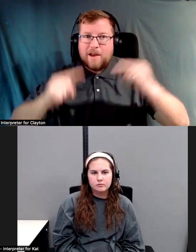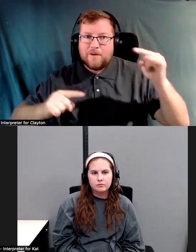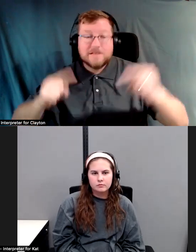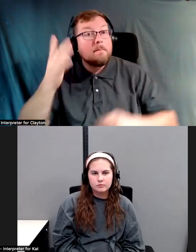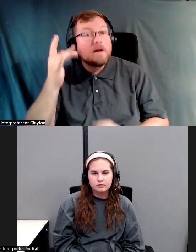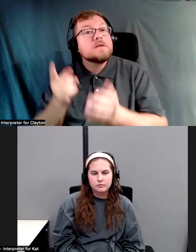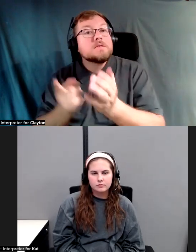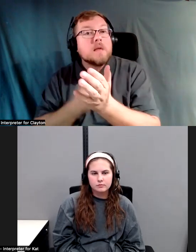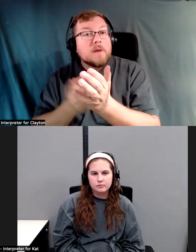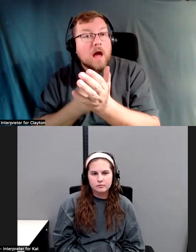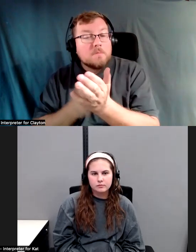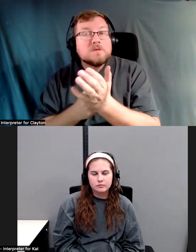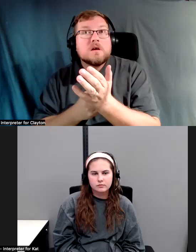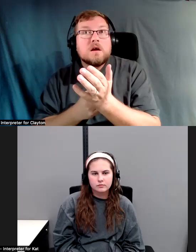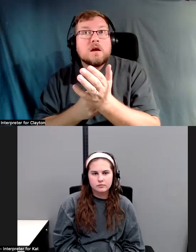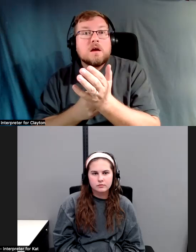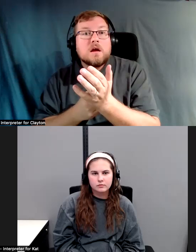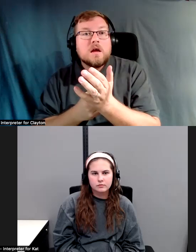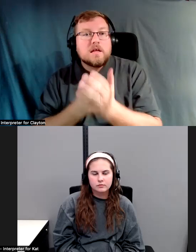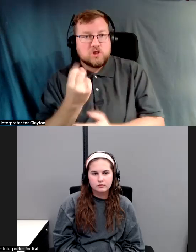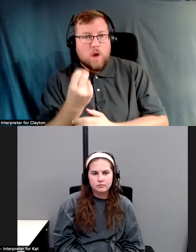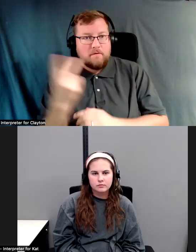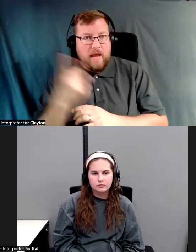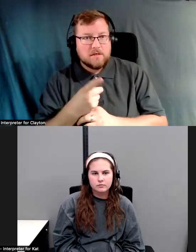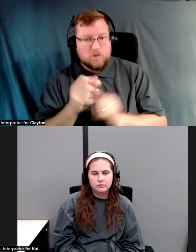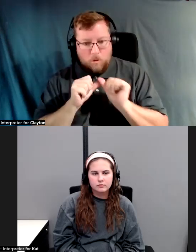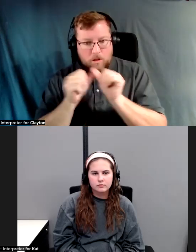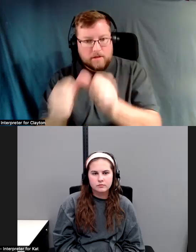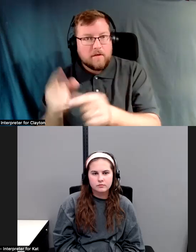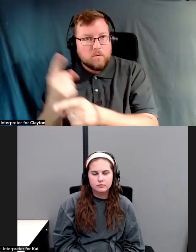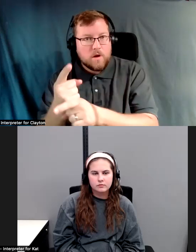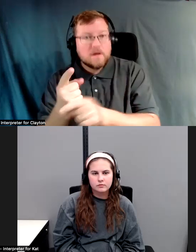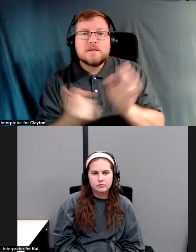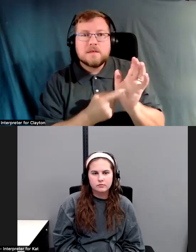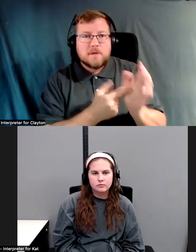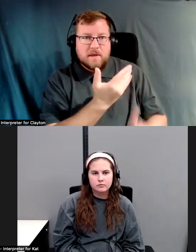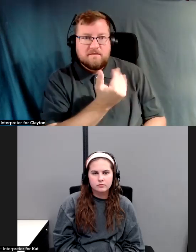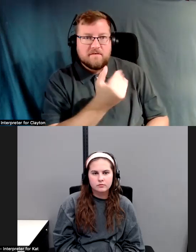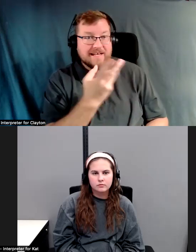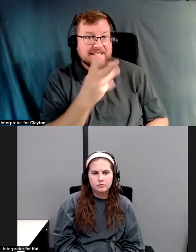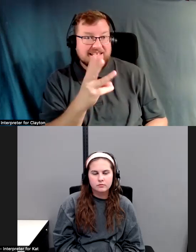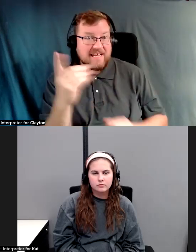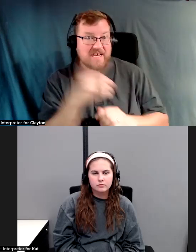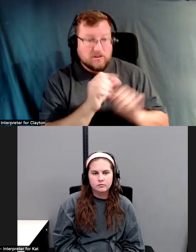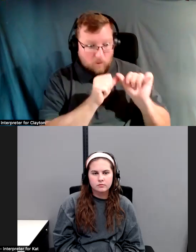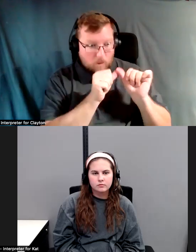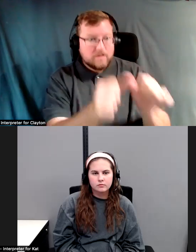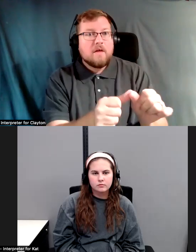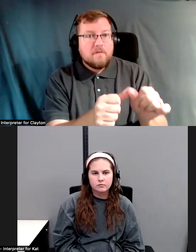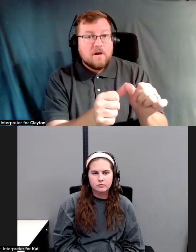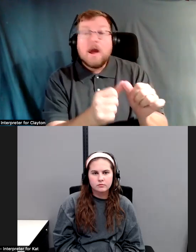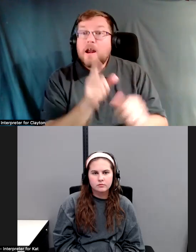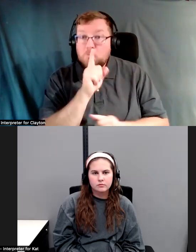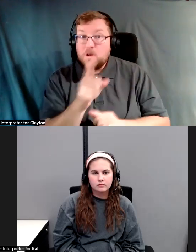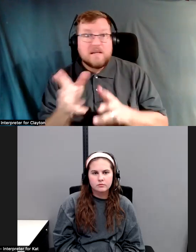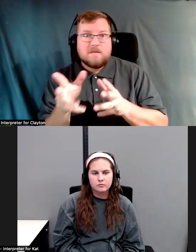like some days some movies you shoot in 12 days, some you shoot in 15 or 16, it's quite a fast pace to be